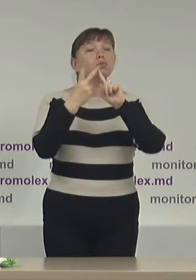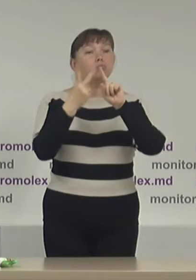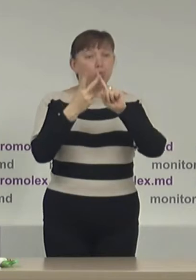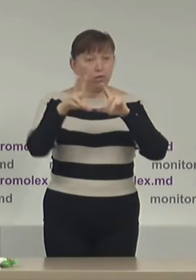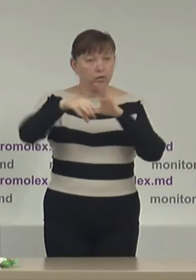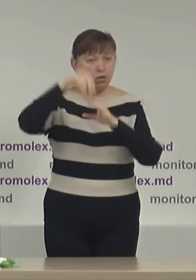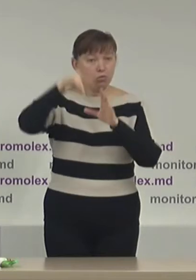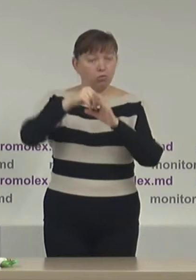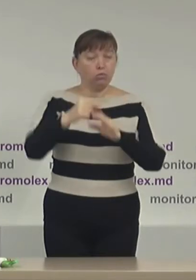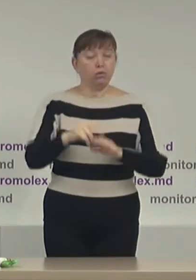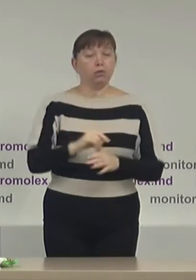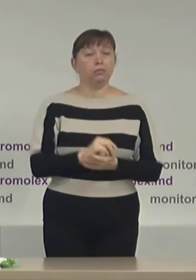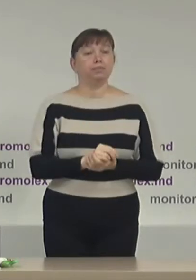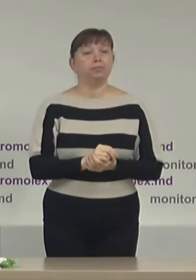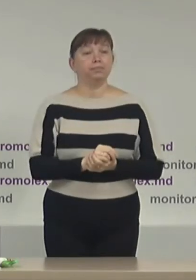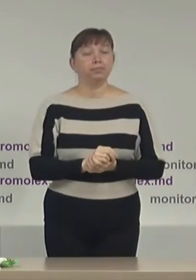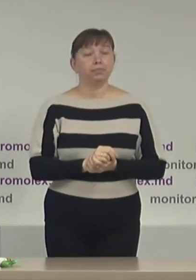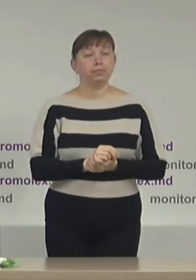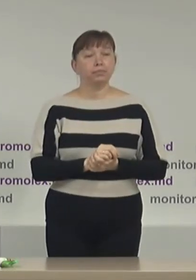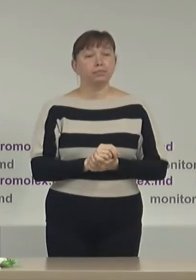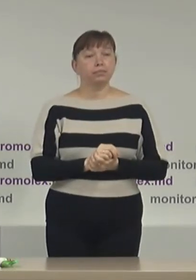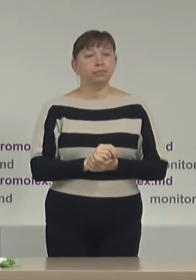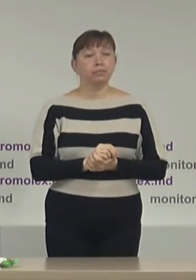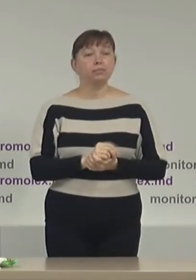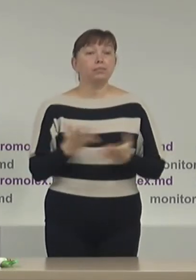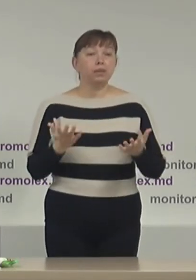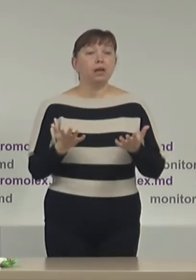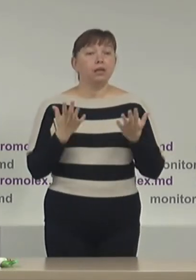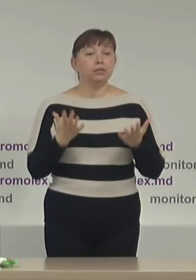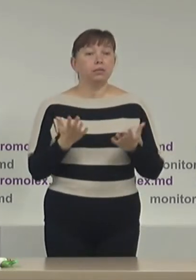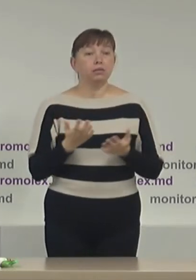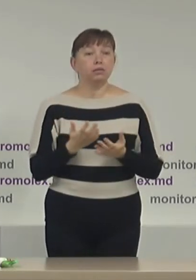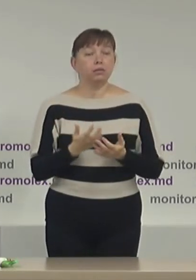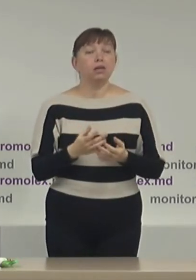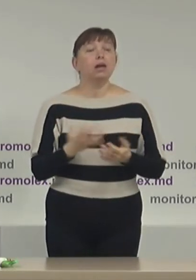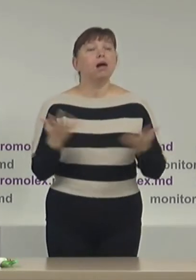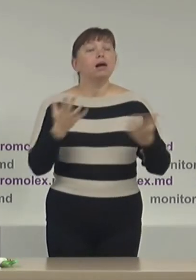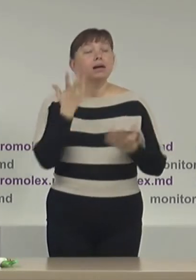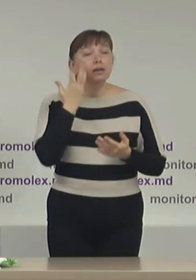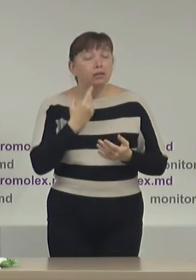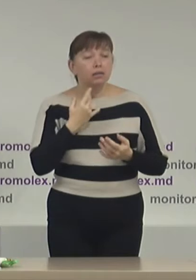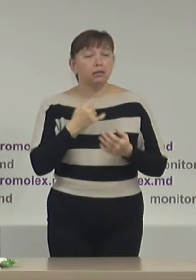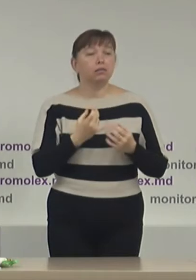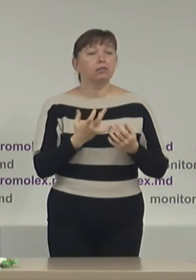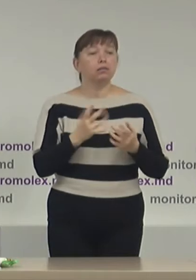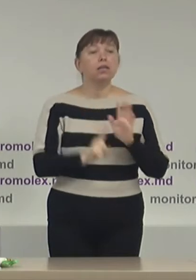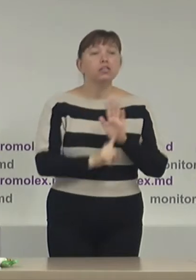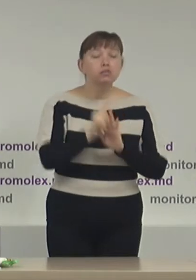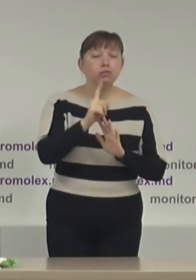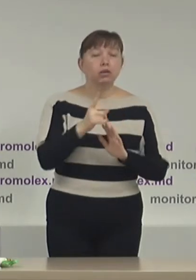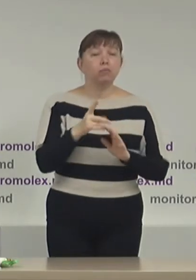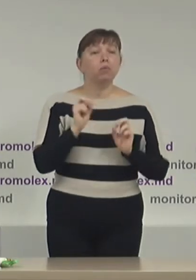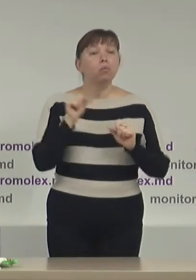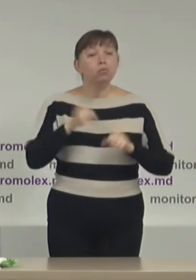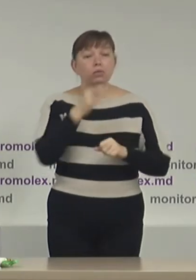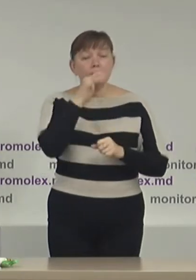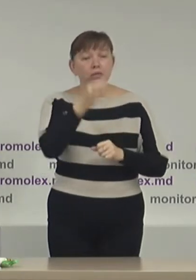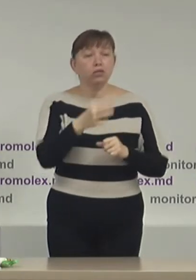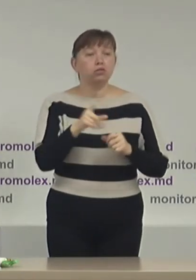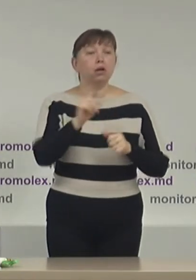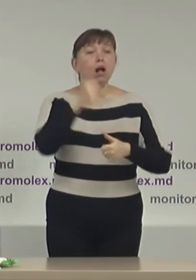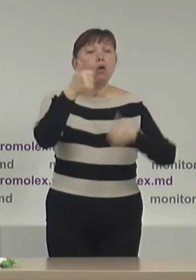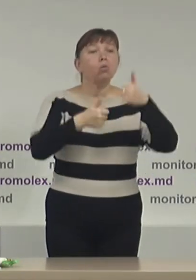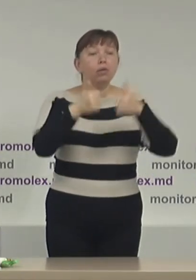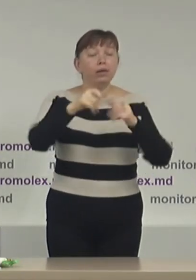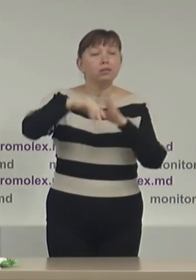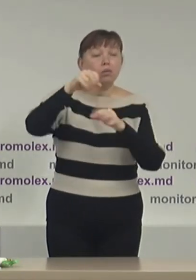the date when the second round of election starts, meaning when, on what date we can say and